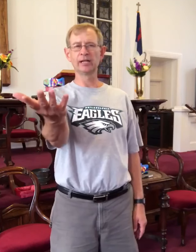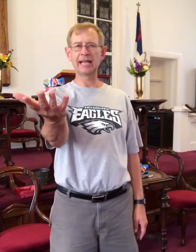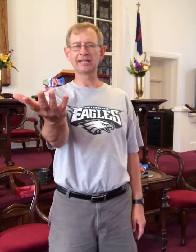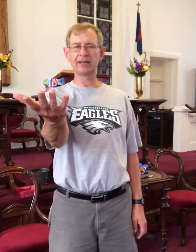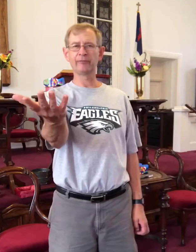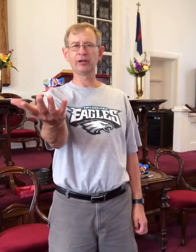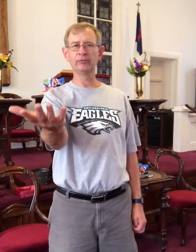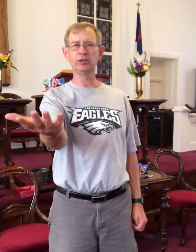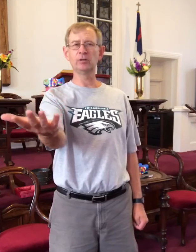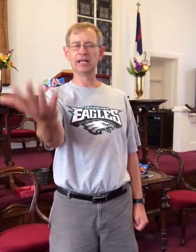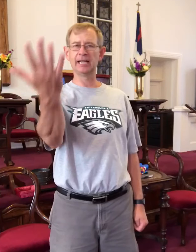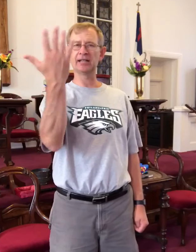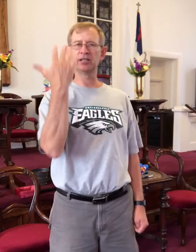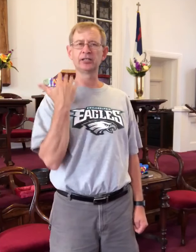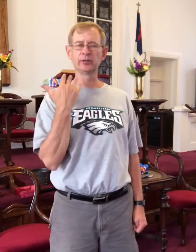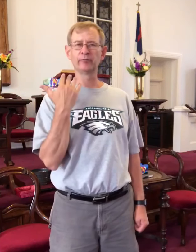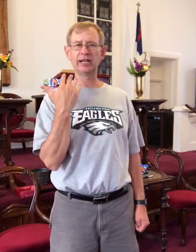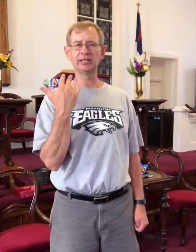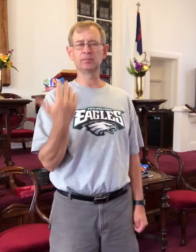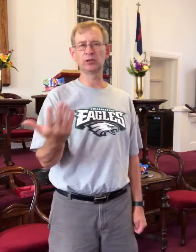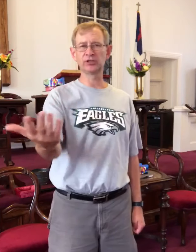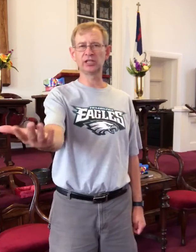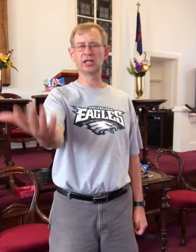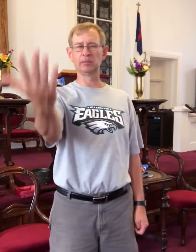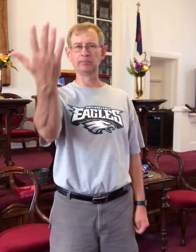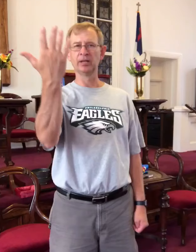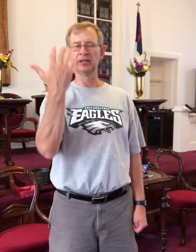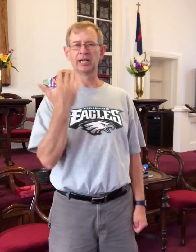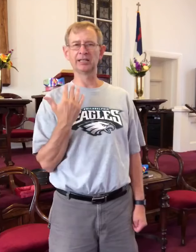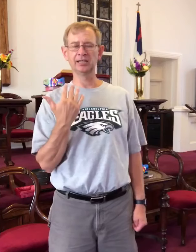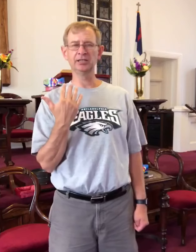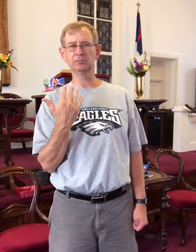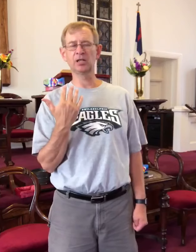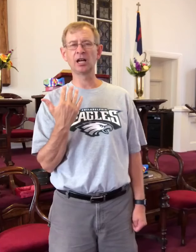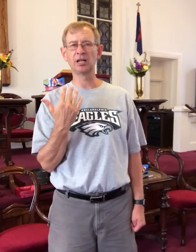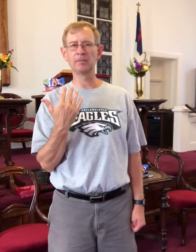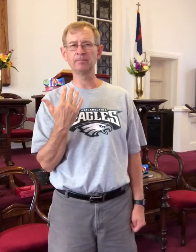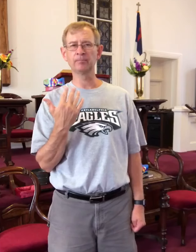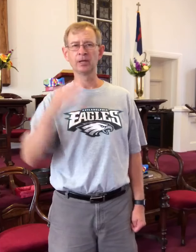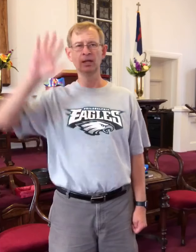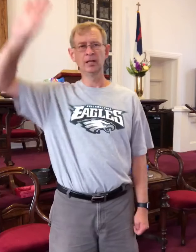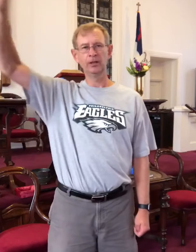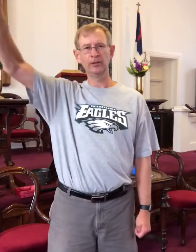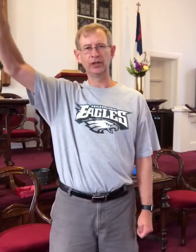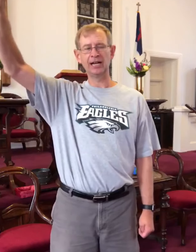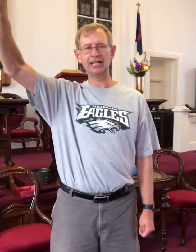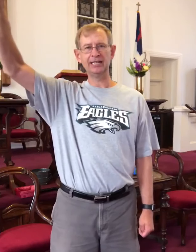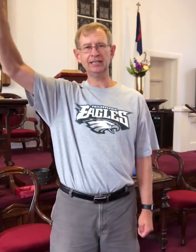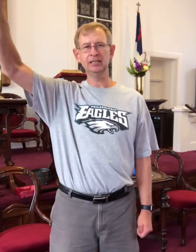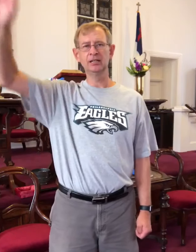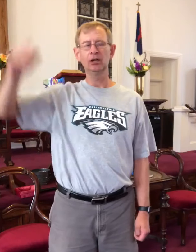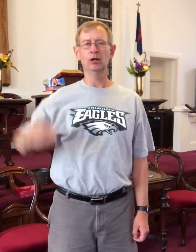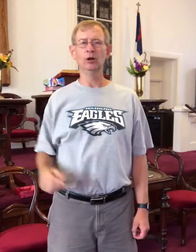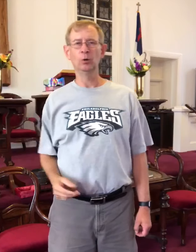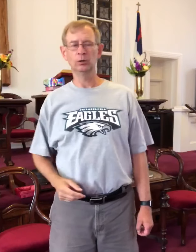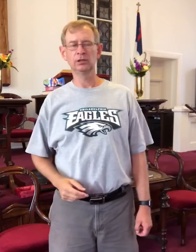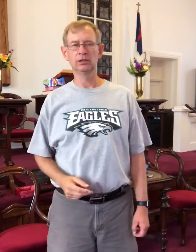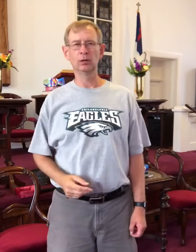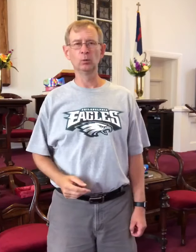hand out in front of you and act like you're inviting the person to come. Thy kingdom come, thy